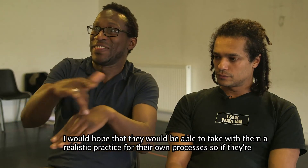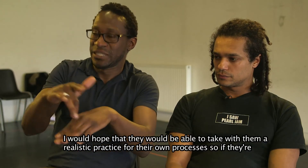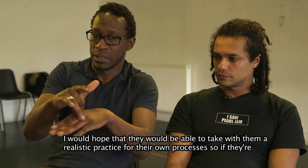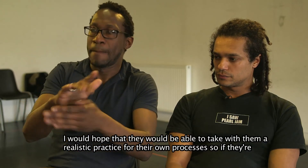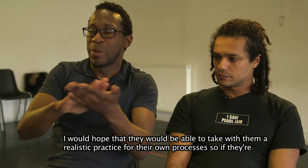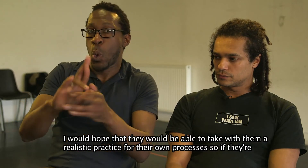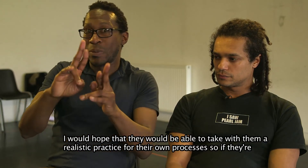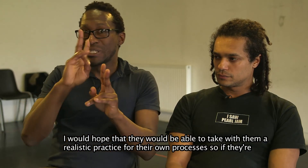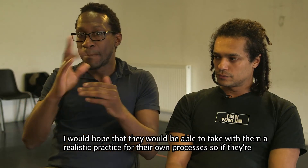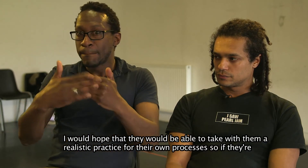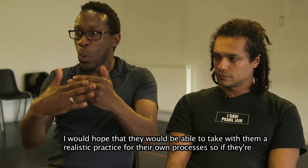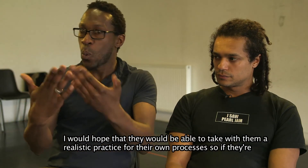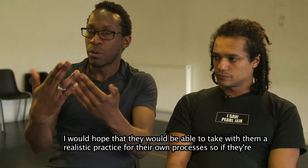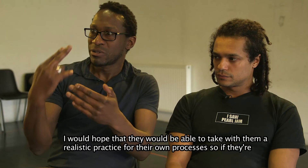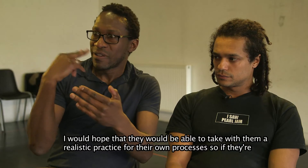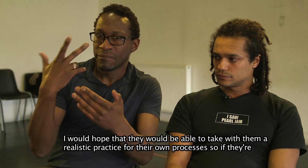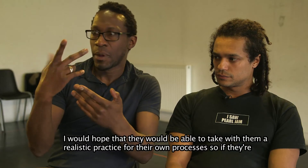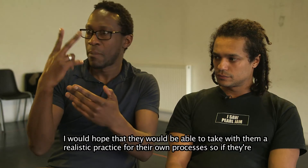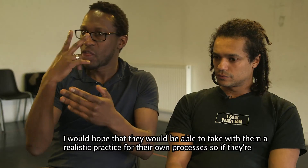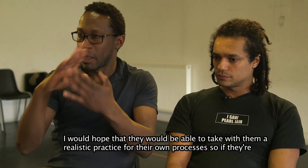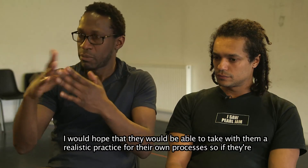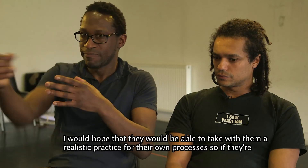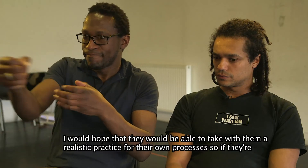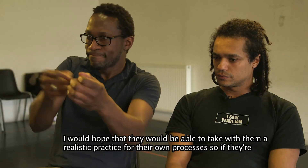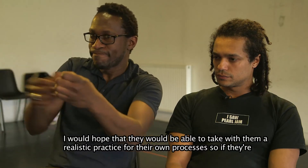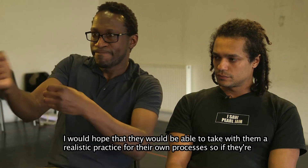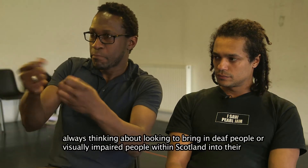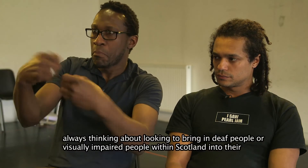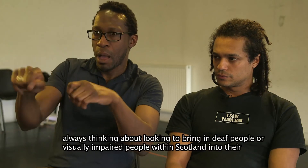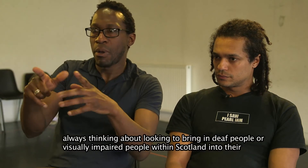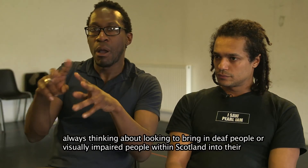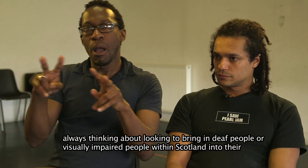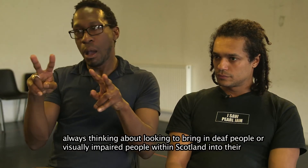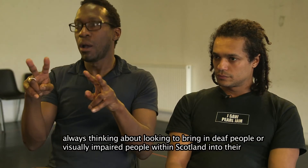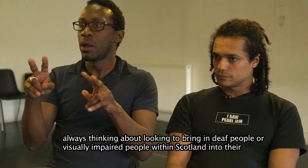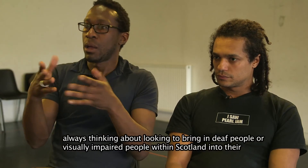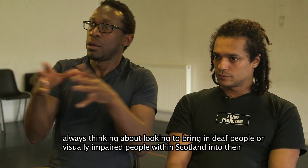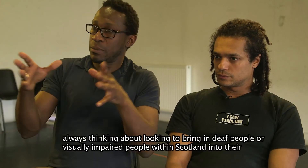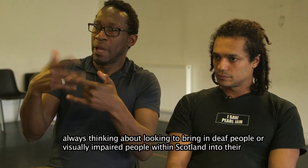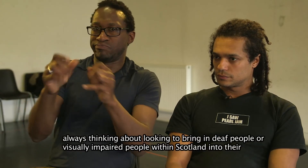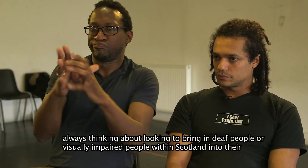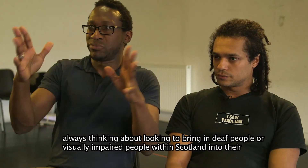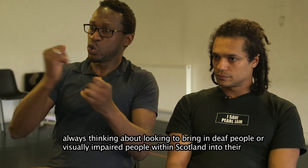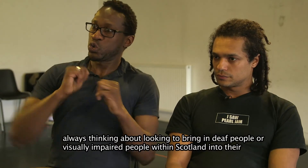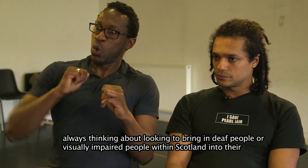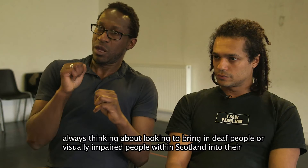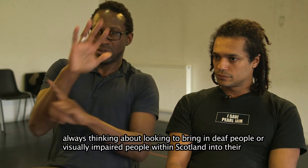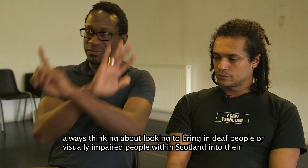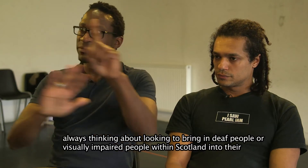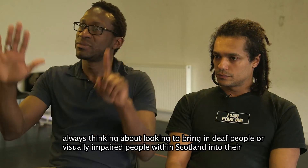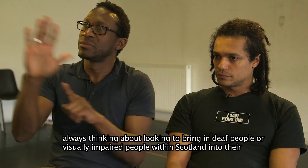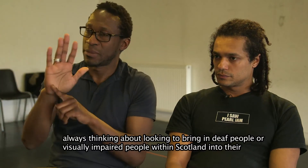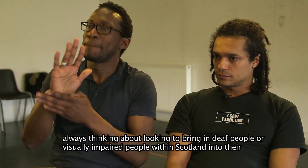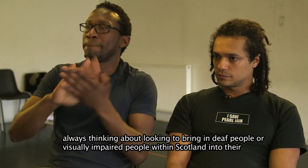a realistic practice when their own processes. So if they're always thinking about looking to bring in deaf people or visually